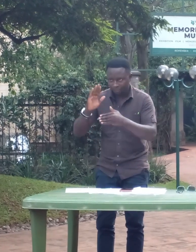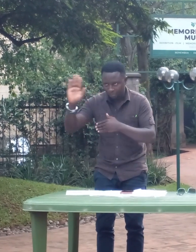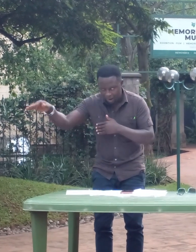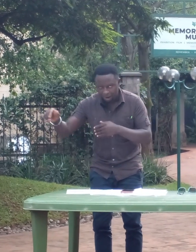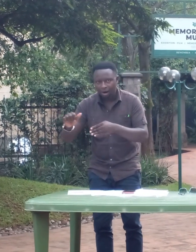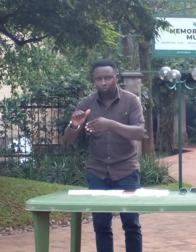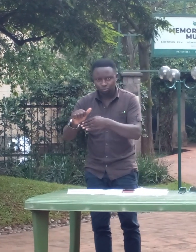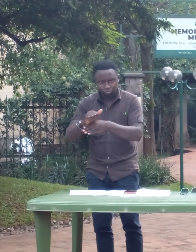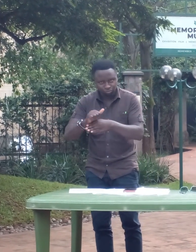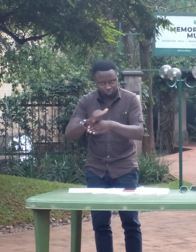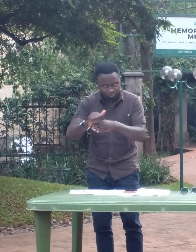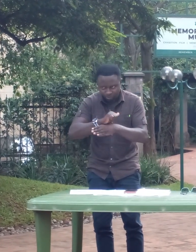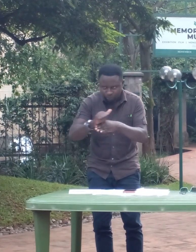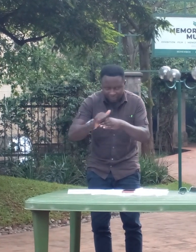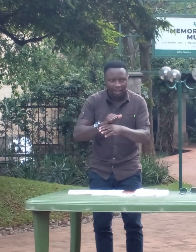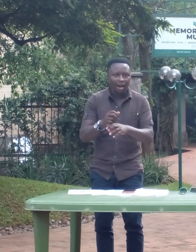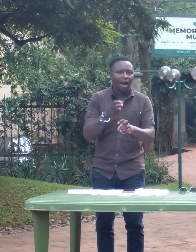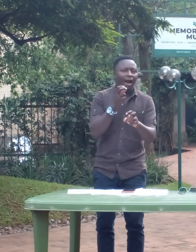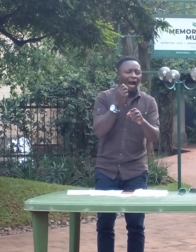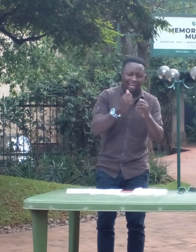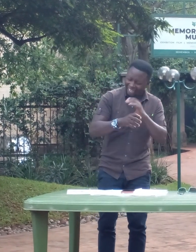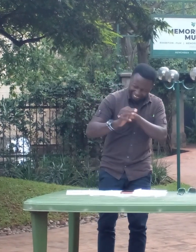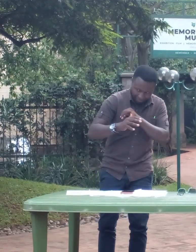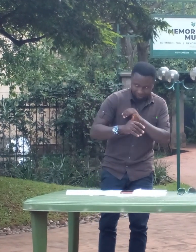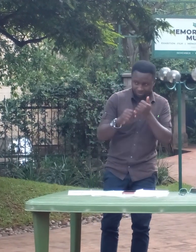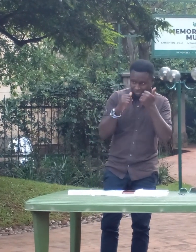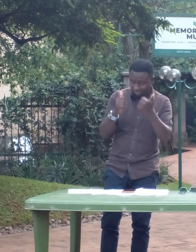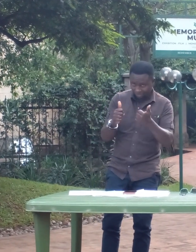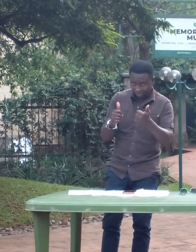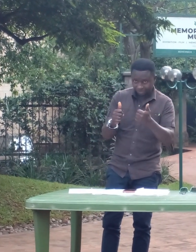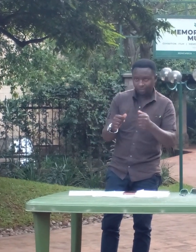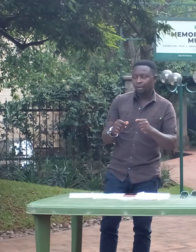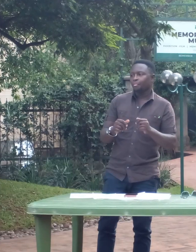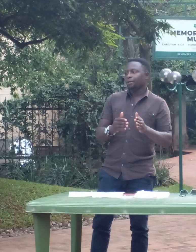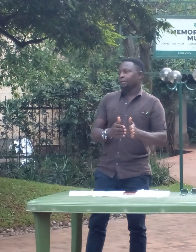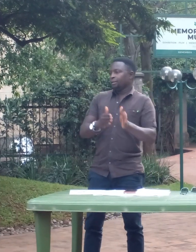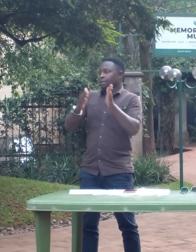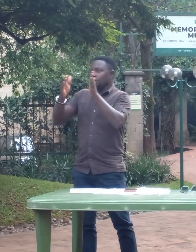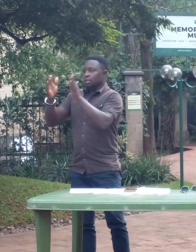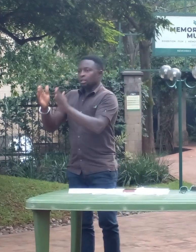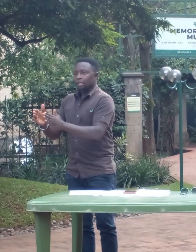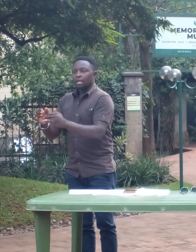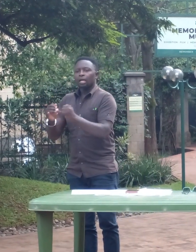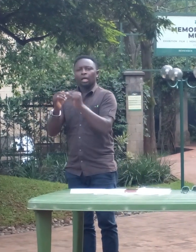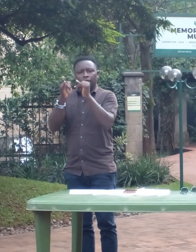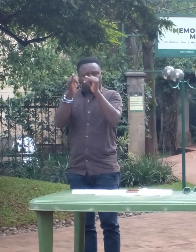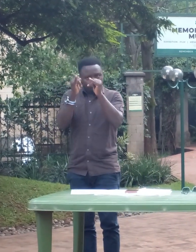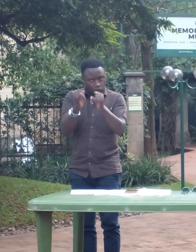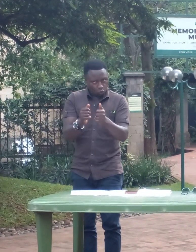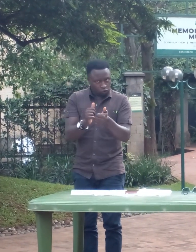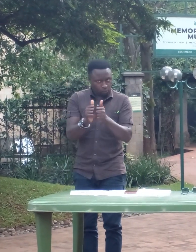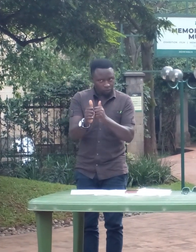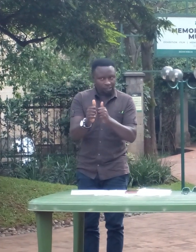Yeah. So we need to train hard. We need to go back and train on